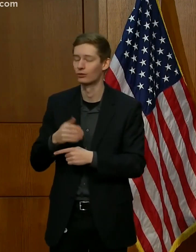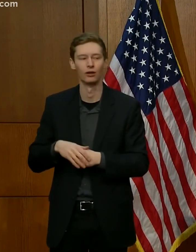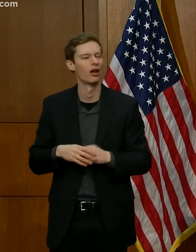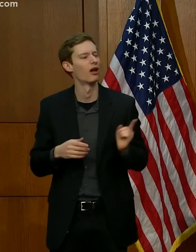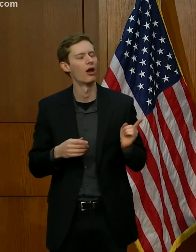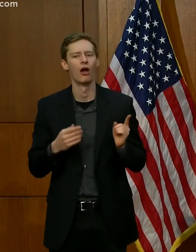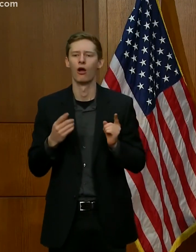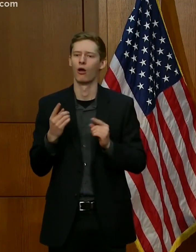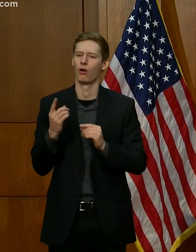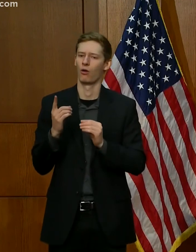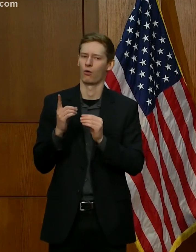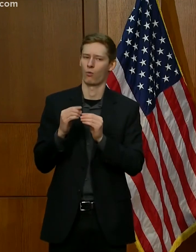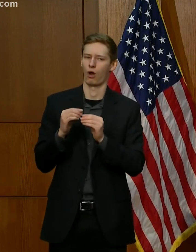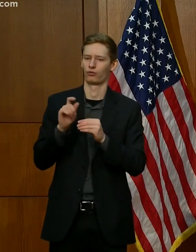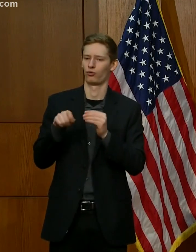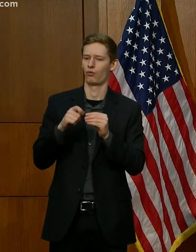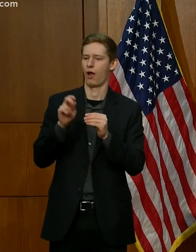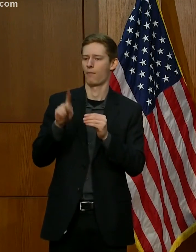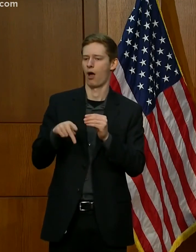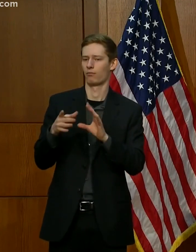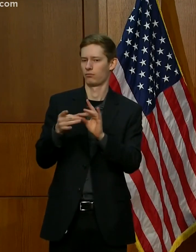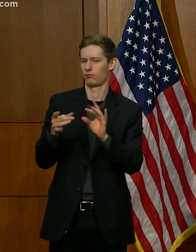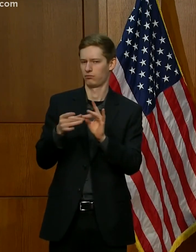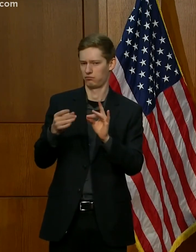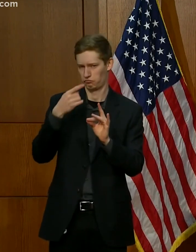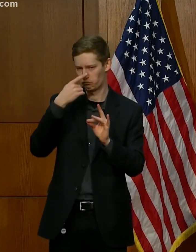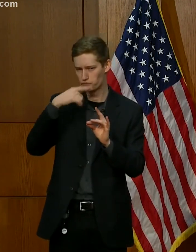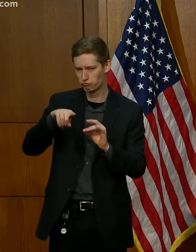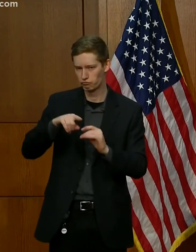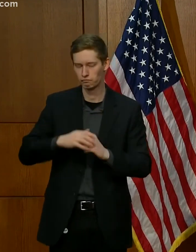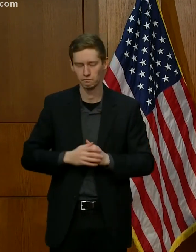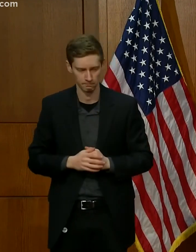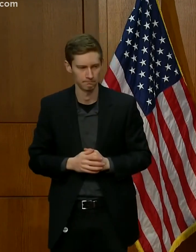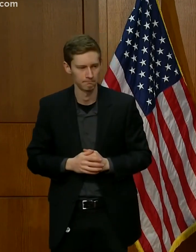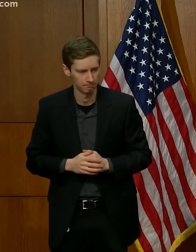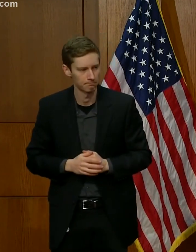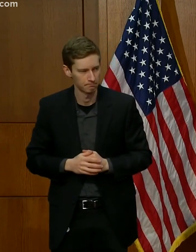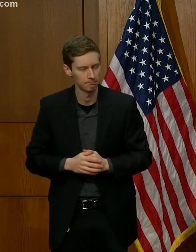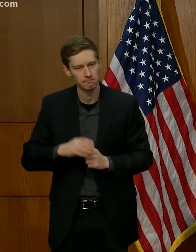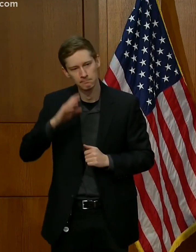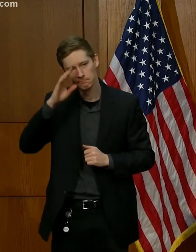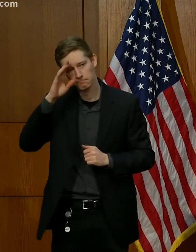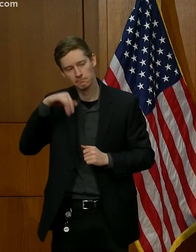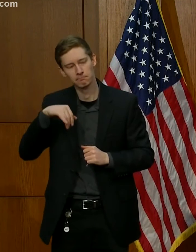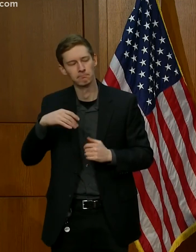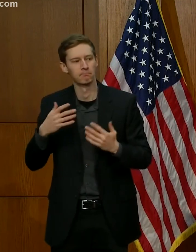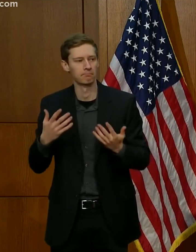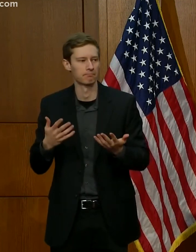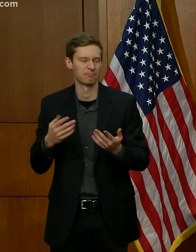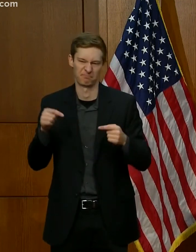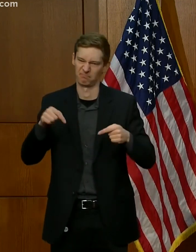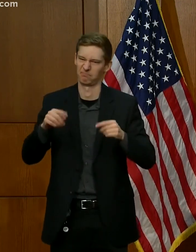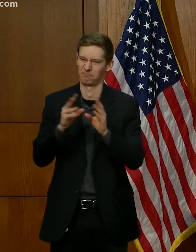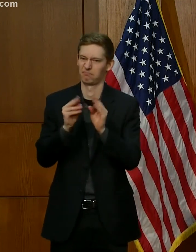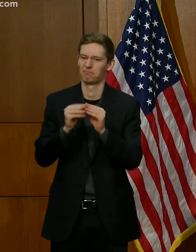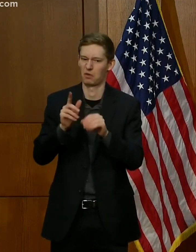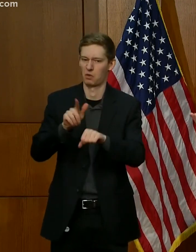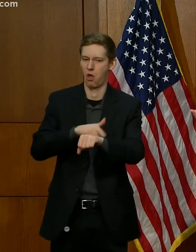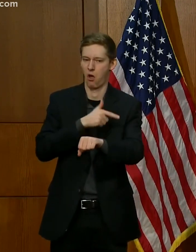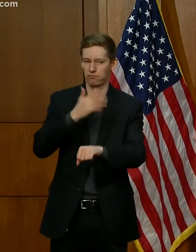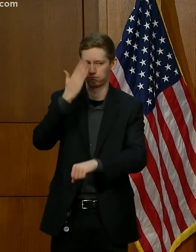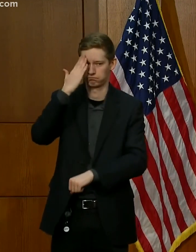end up to give a couple more thanks, if I could. I know it's been a little bit of a long conference, but first